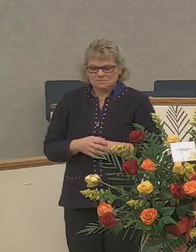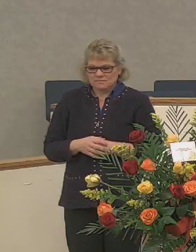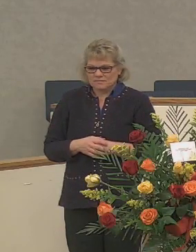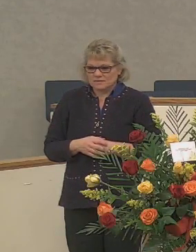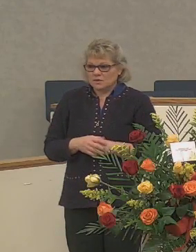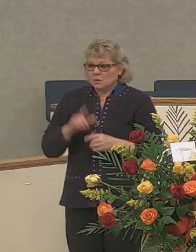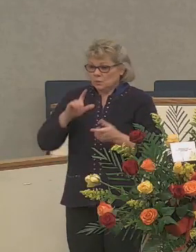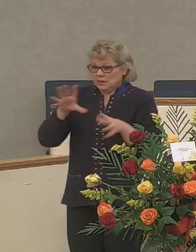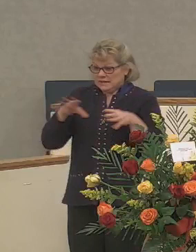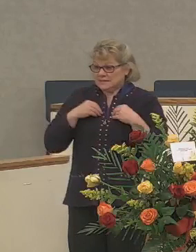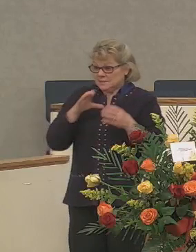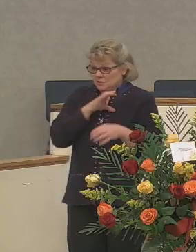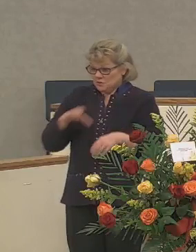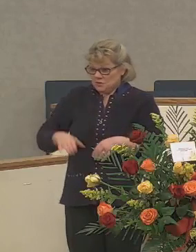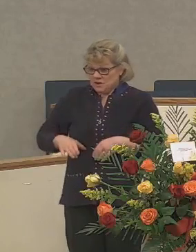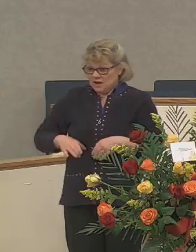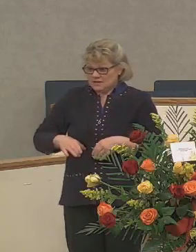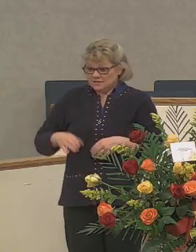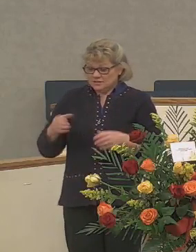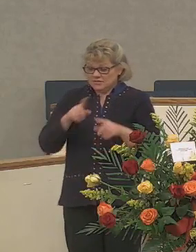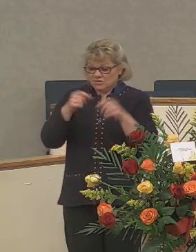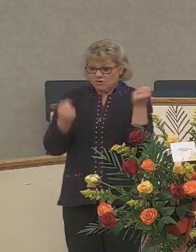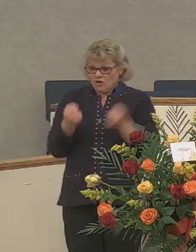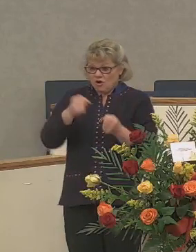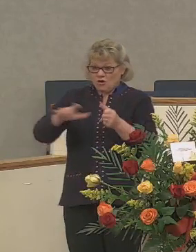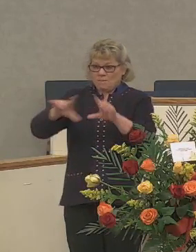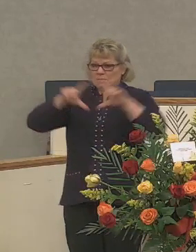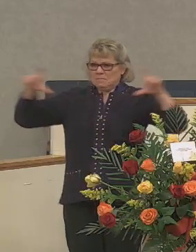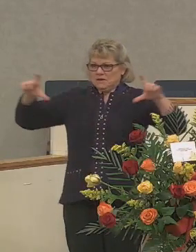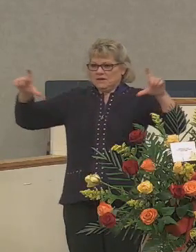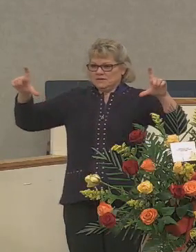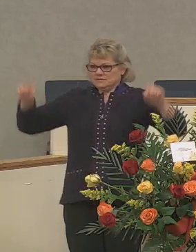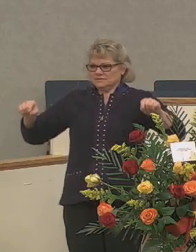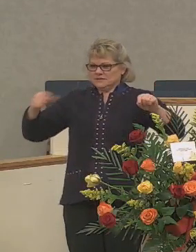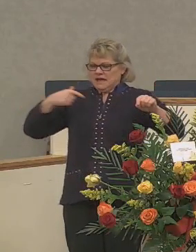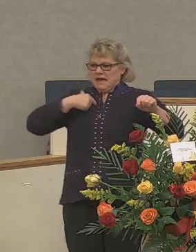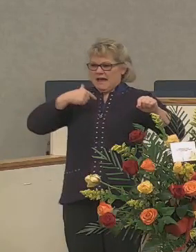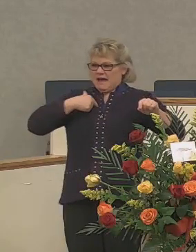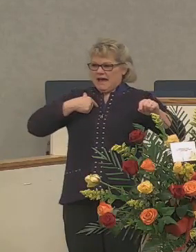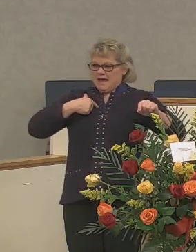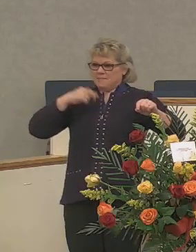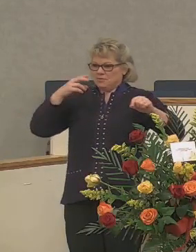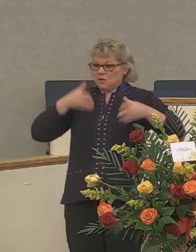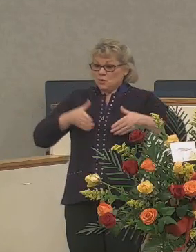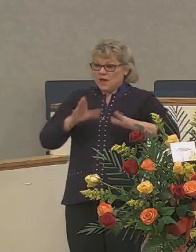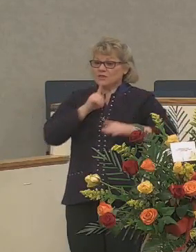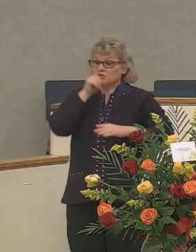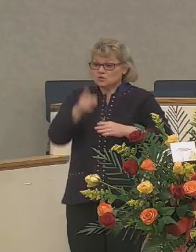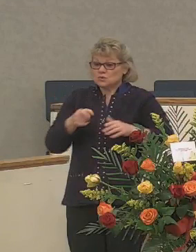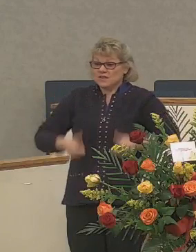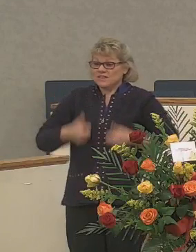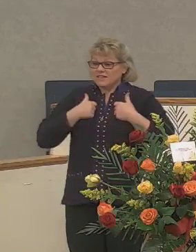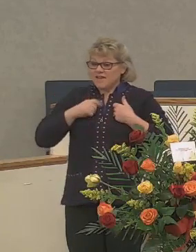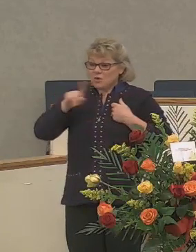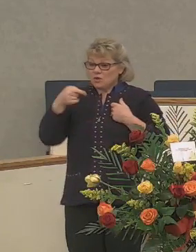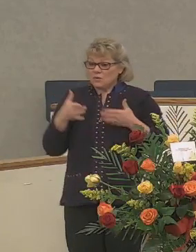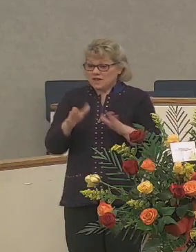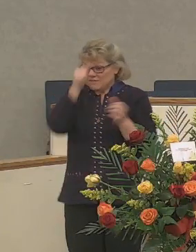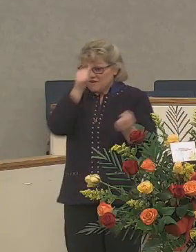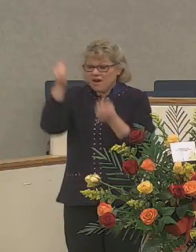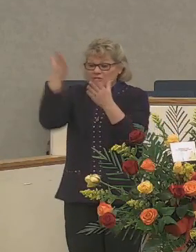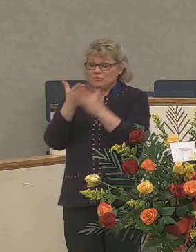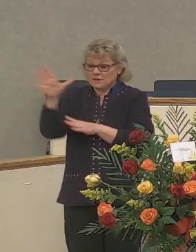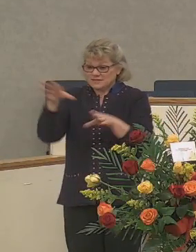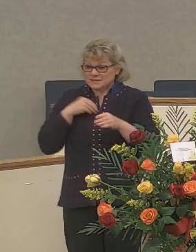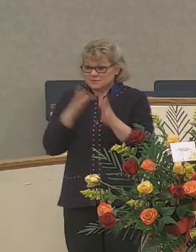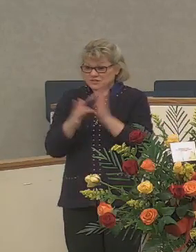After his conversion, he put this sign on the back of his car, a big wooden sign. "I am the way, the truth, and the life. No man cometh unto the Father but by